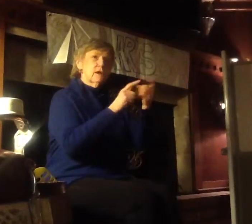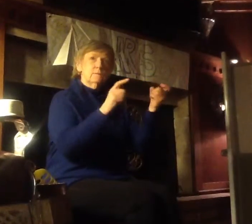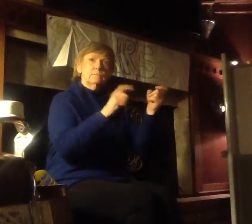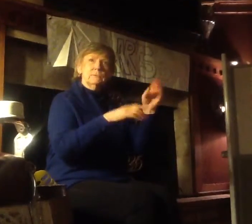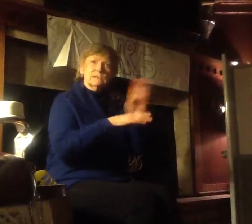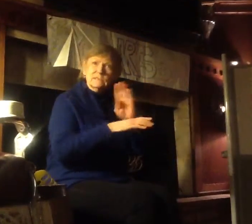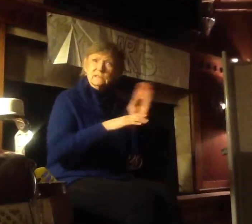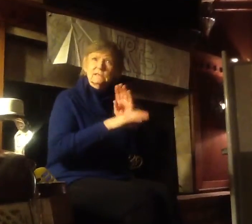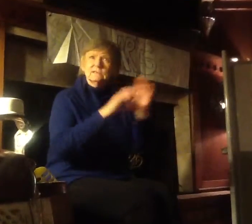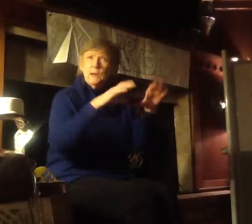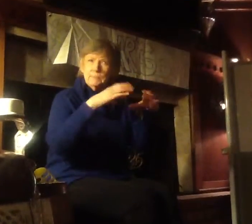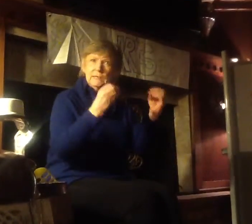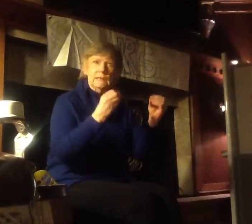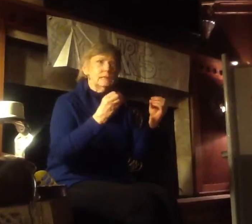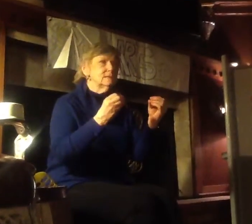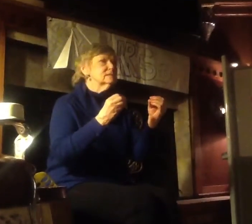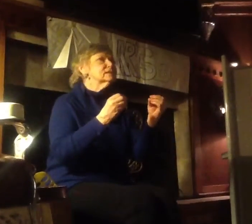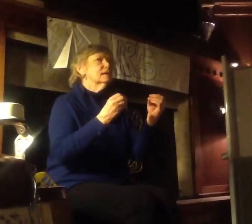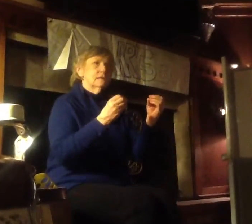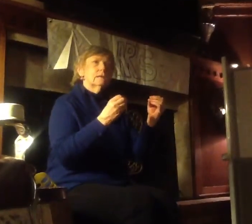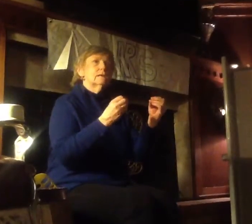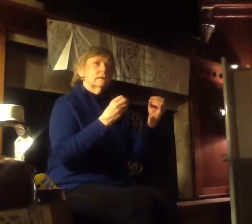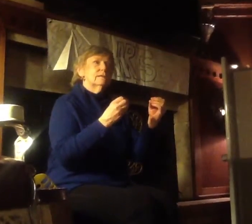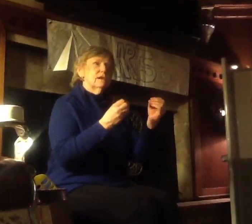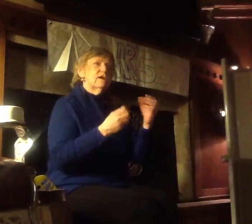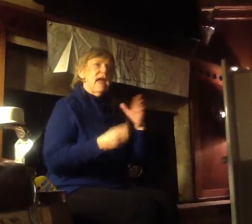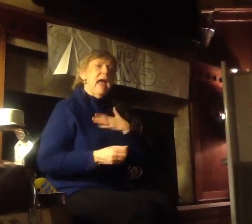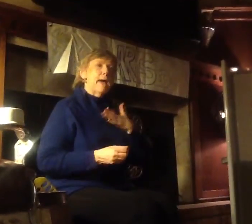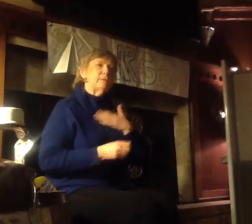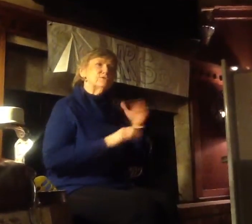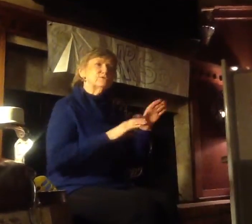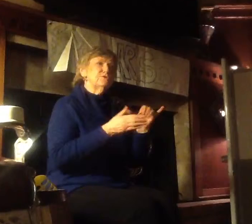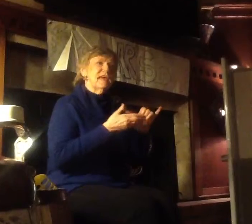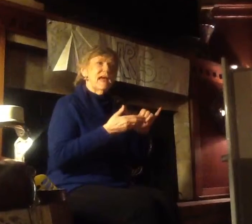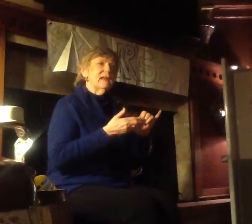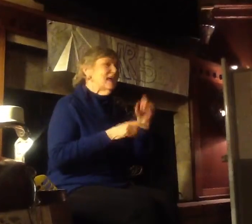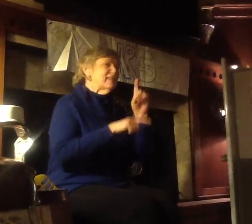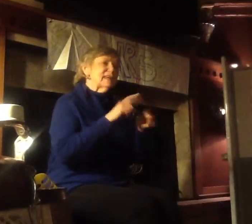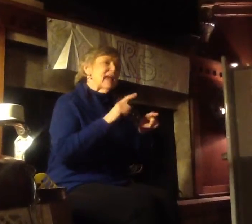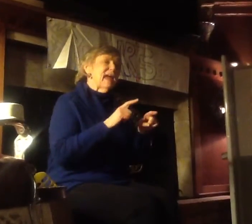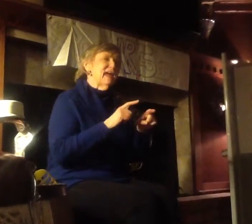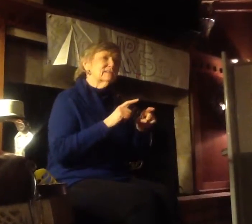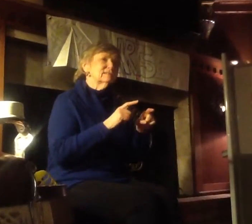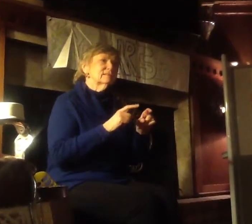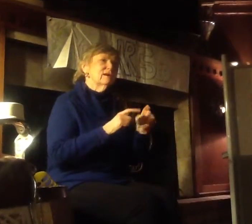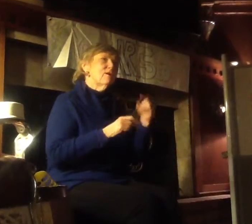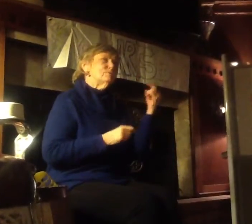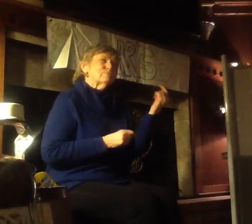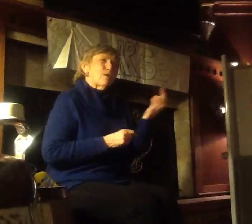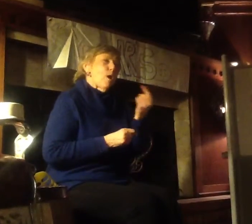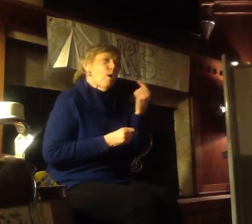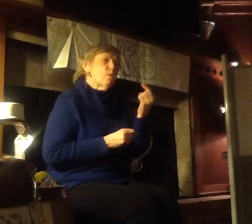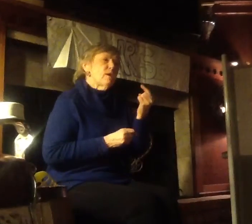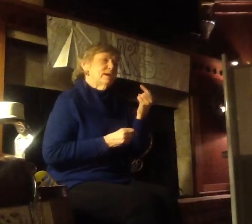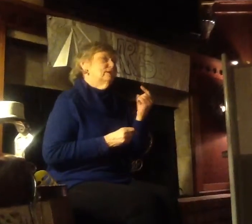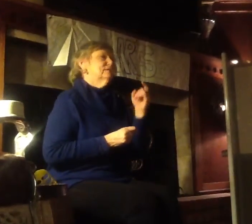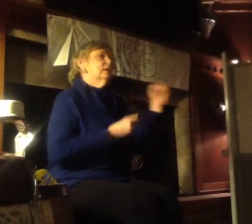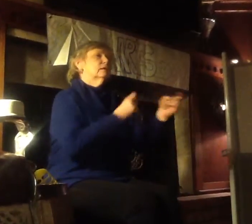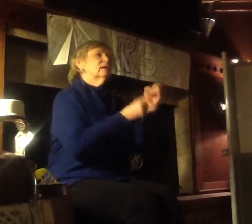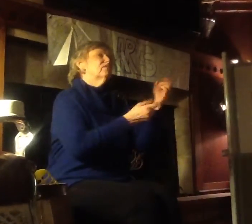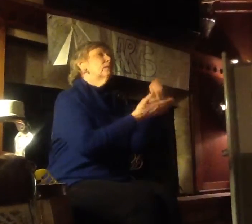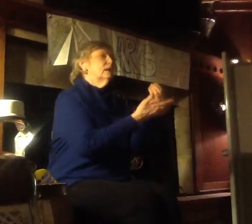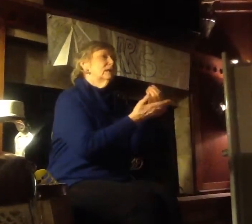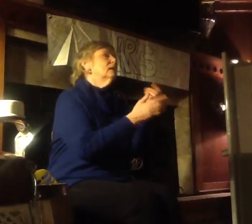Donations from businesses, companies, they're happy to do that. They can't